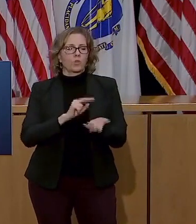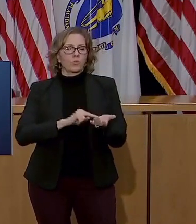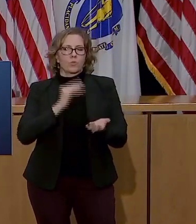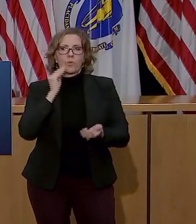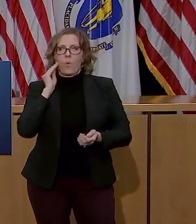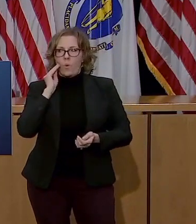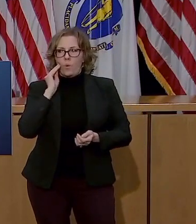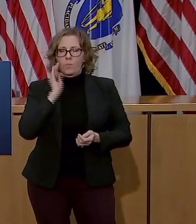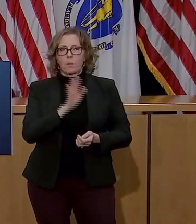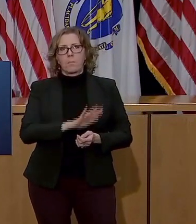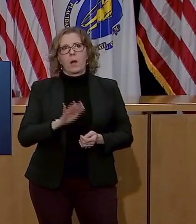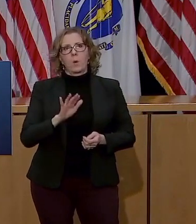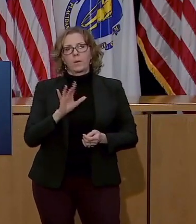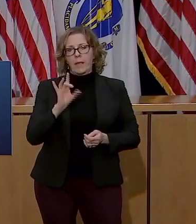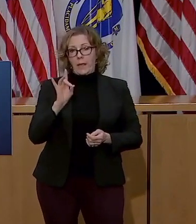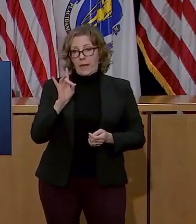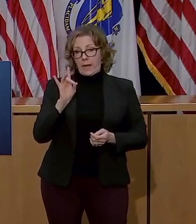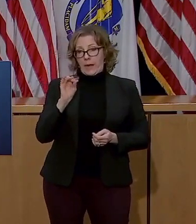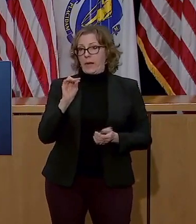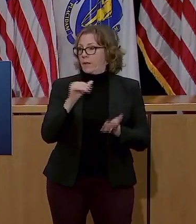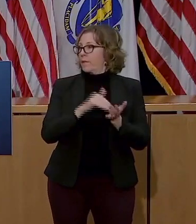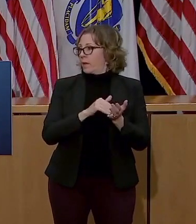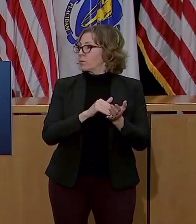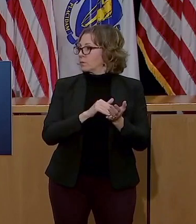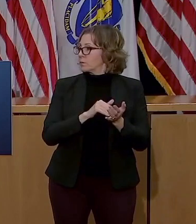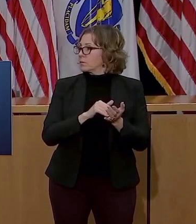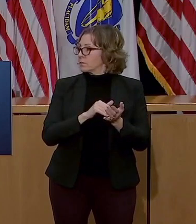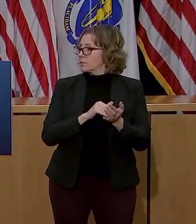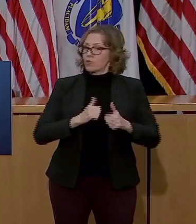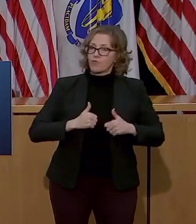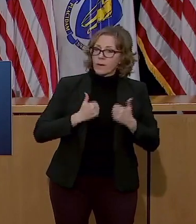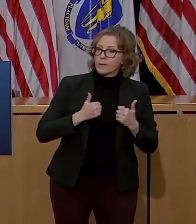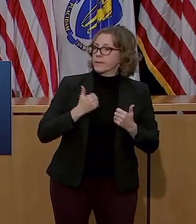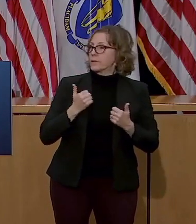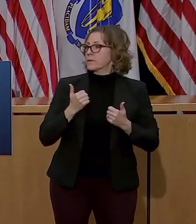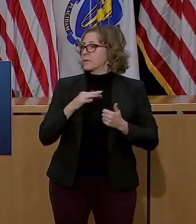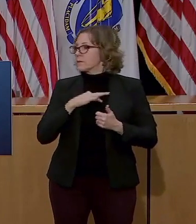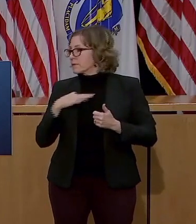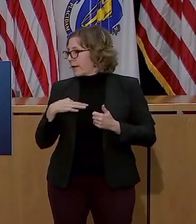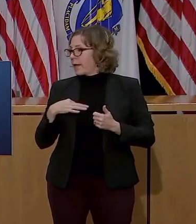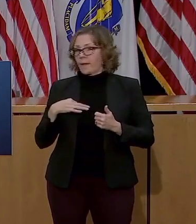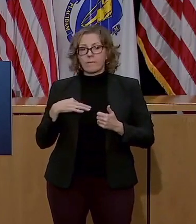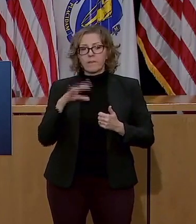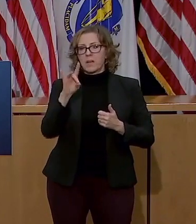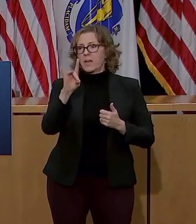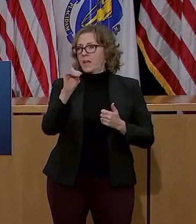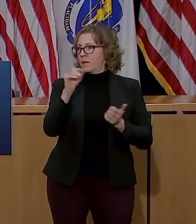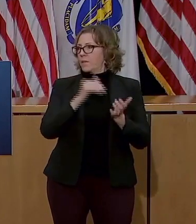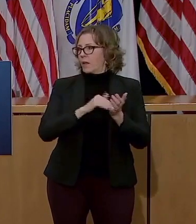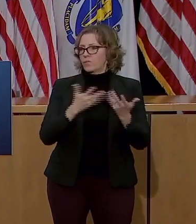80,000 individuals who are either served or residents or workers, it's